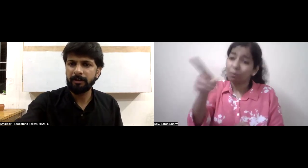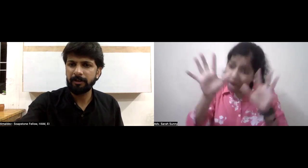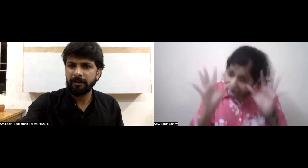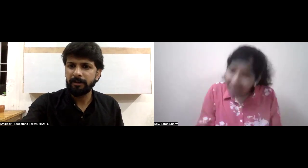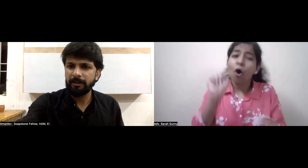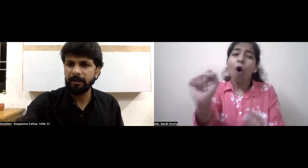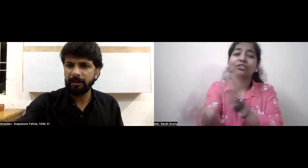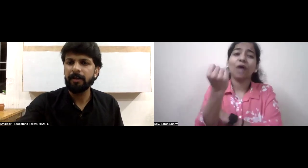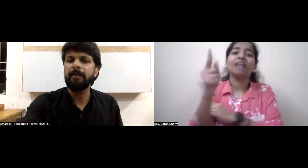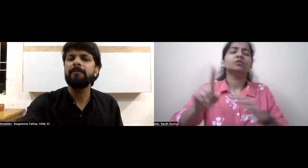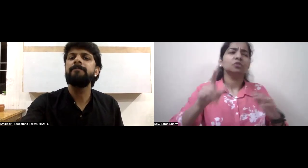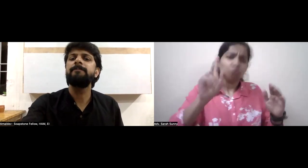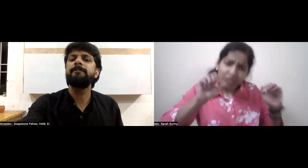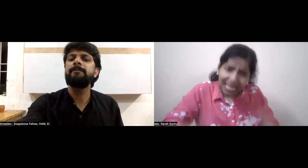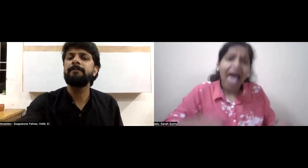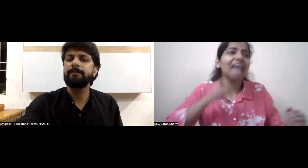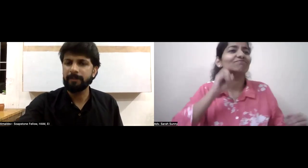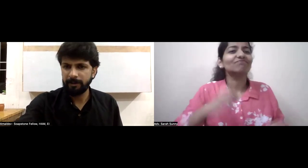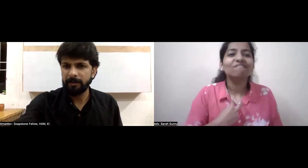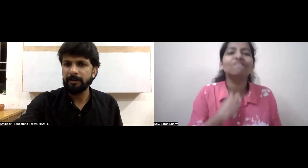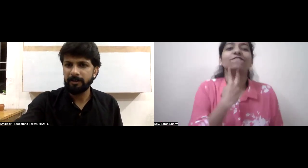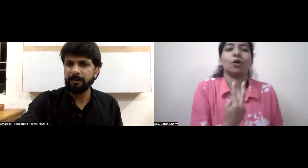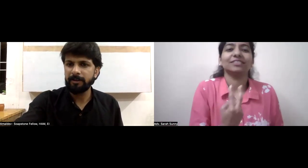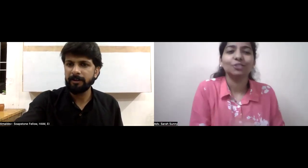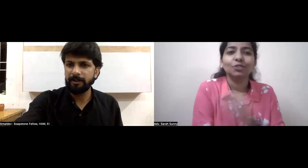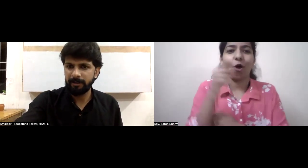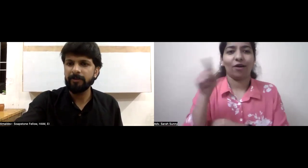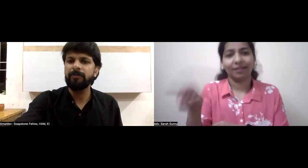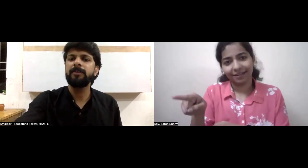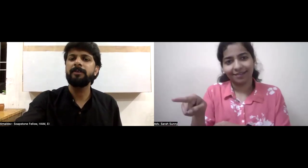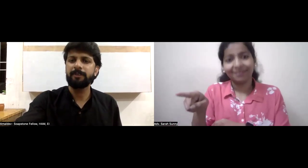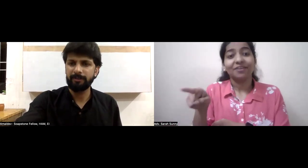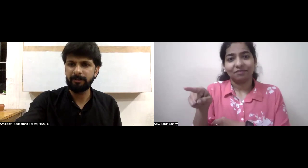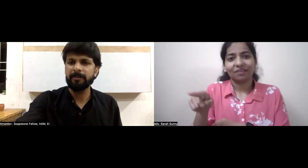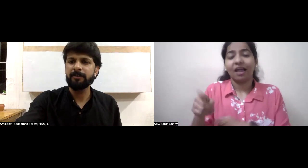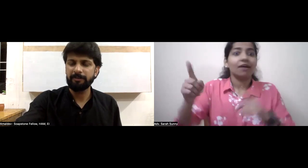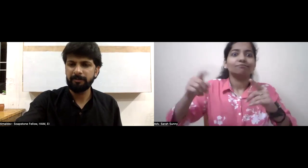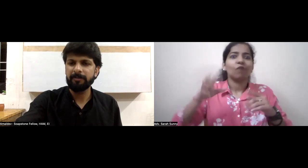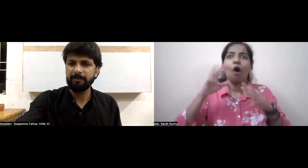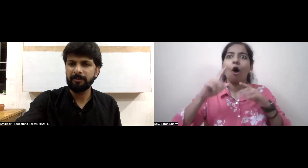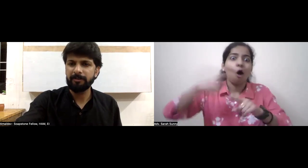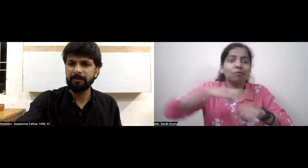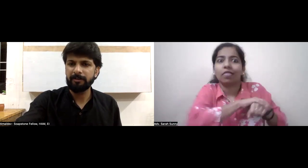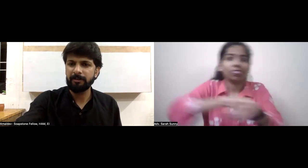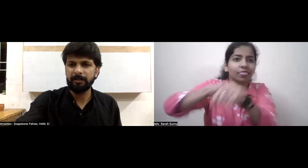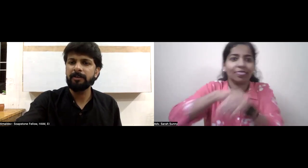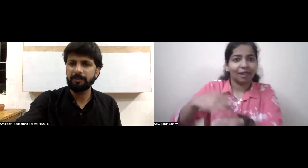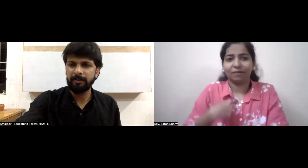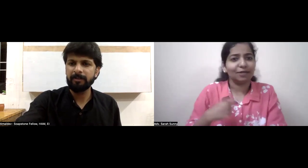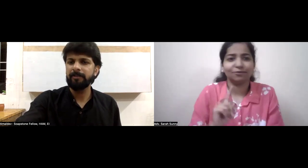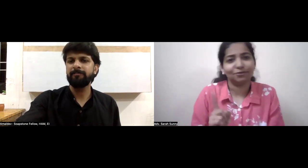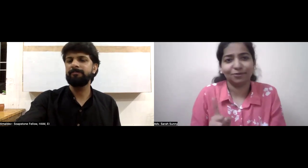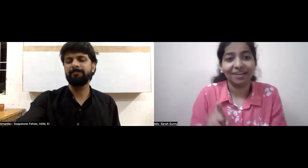there are many deaf working in IT companies, and so they have the right to be heard. They have the right to make their voices